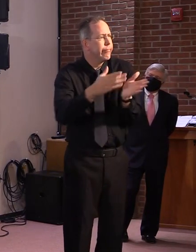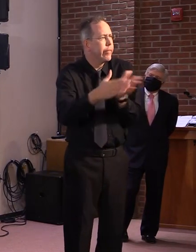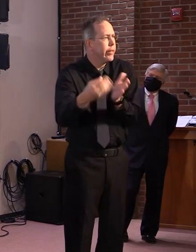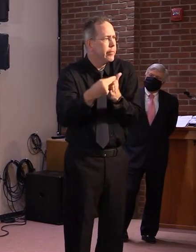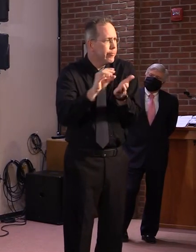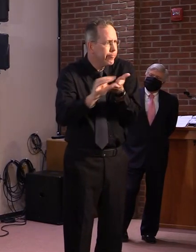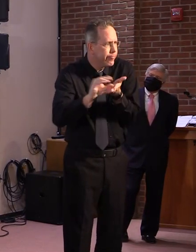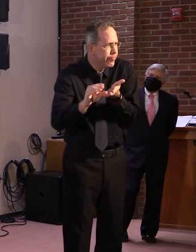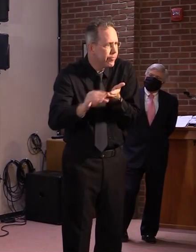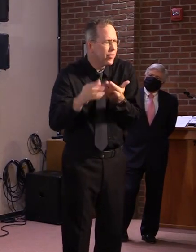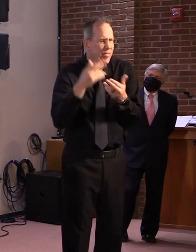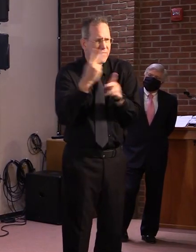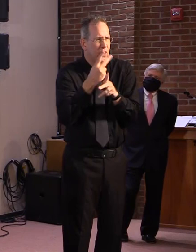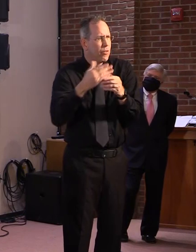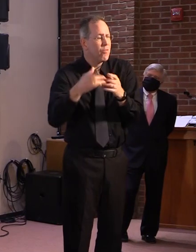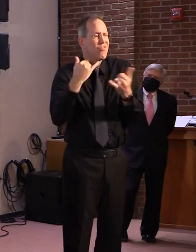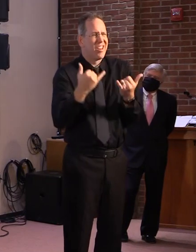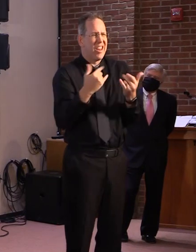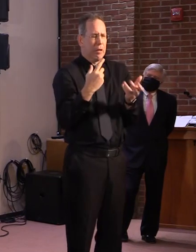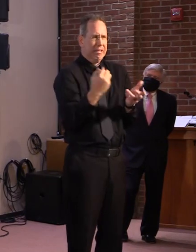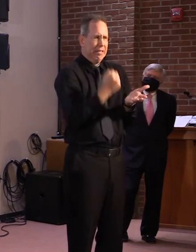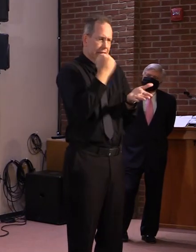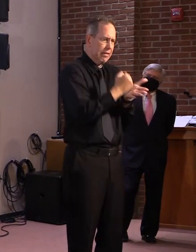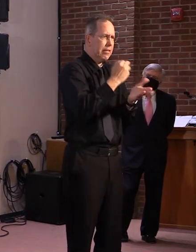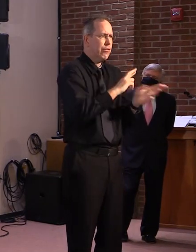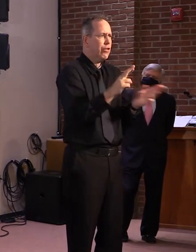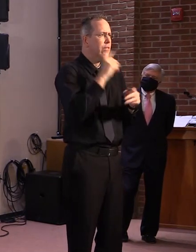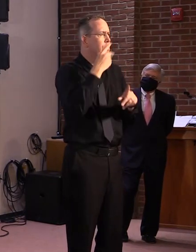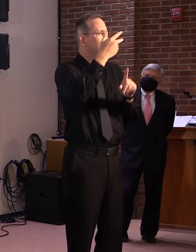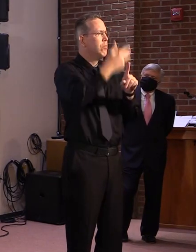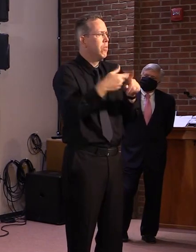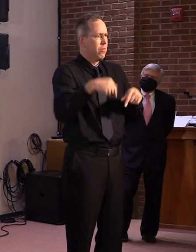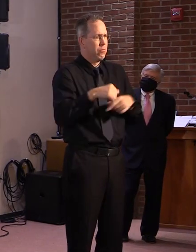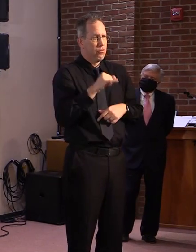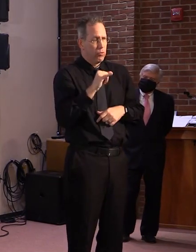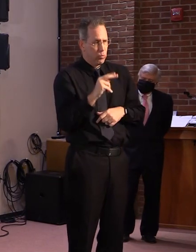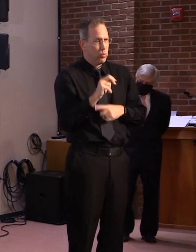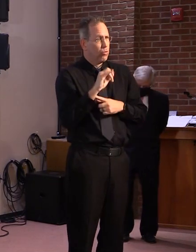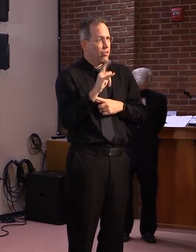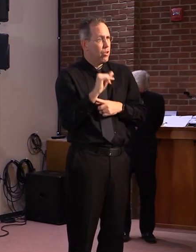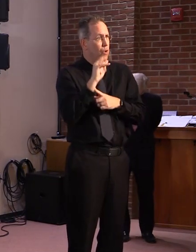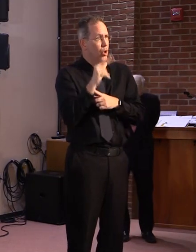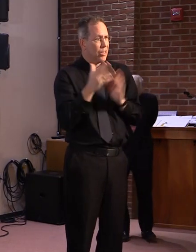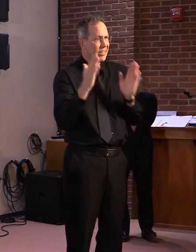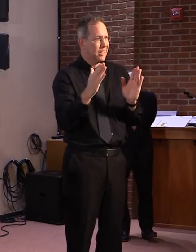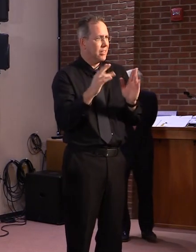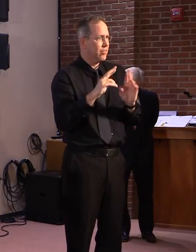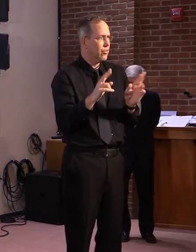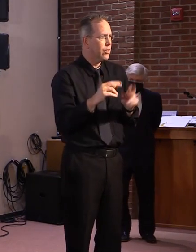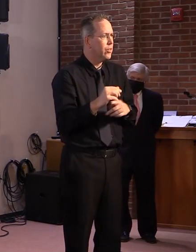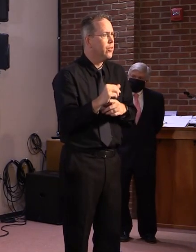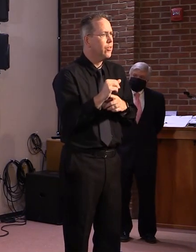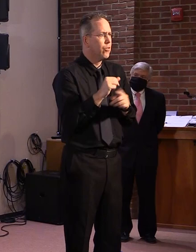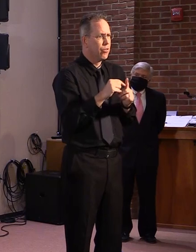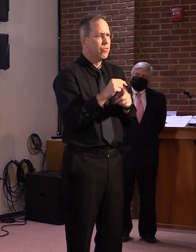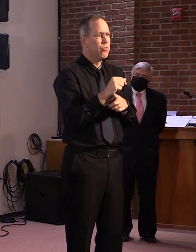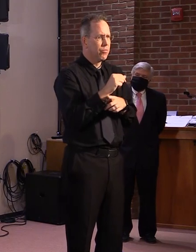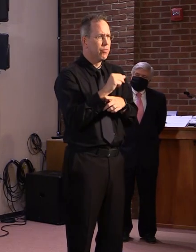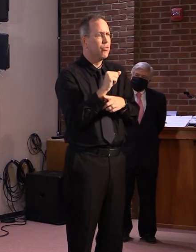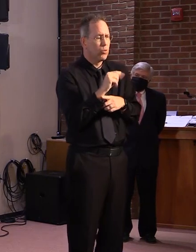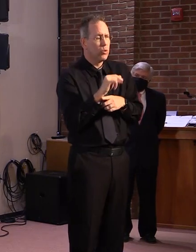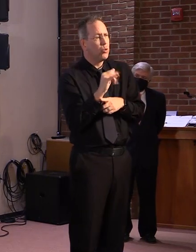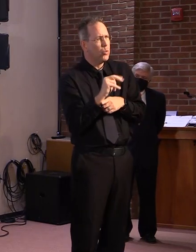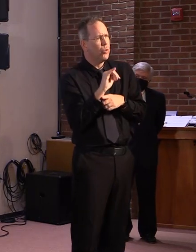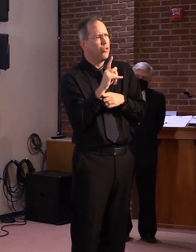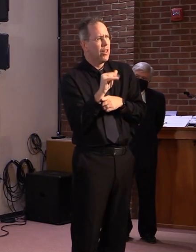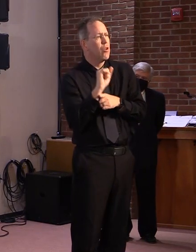first 3 months right now, and then come back and determine how we deal with the rest of it. So they're essential